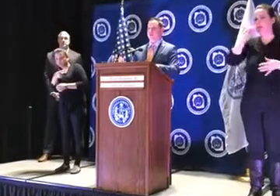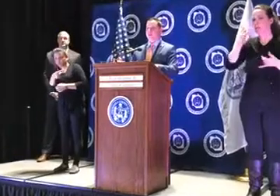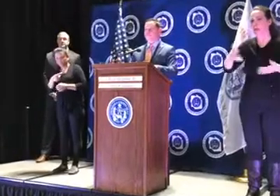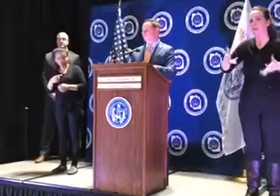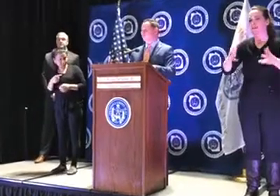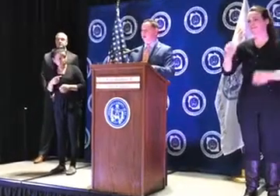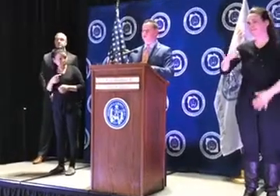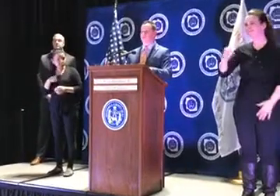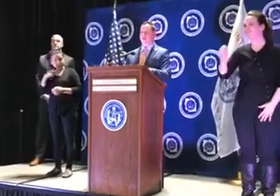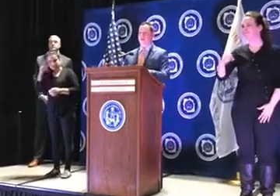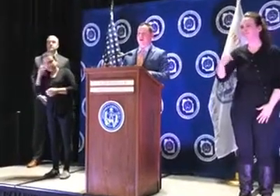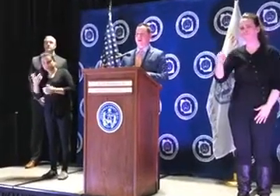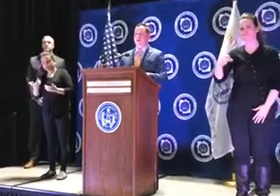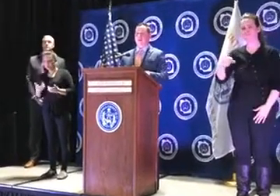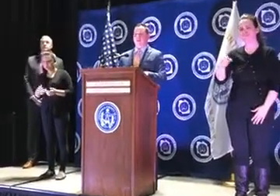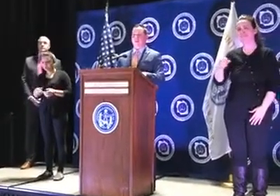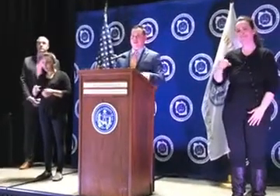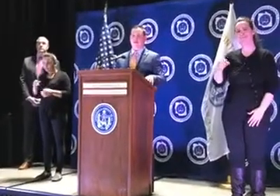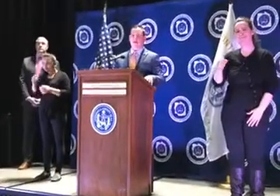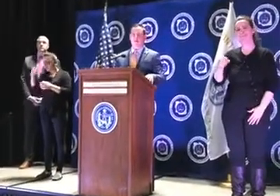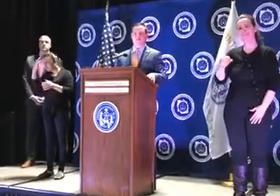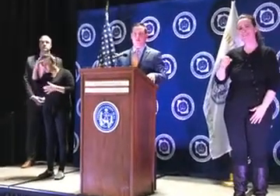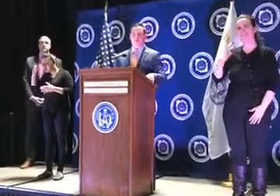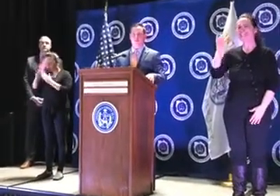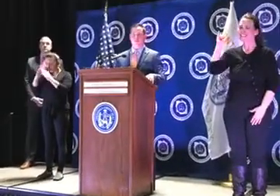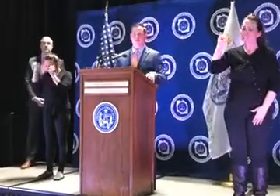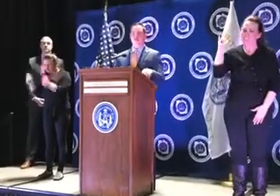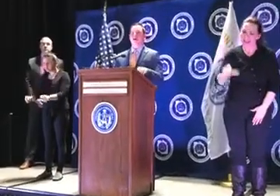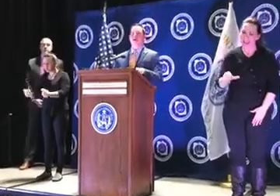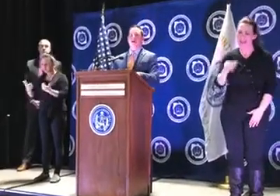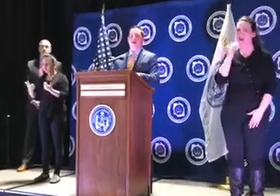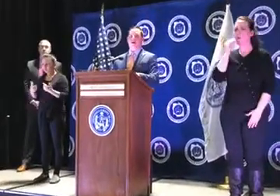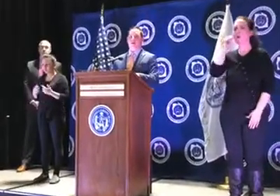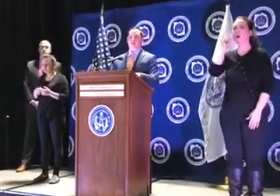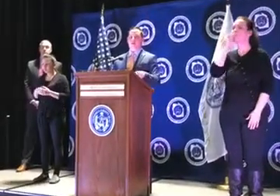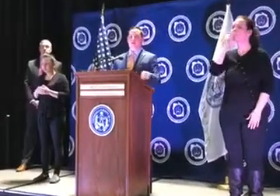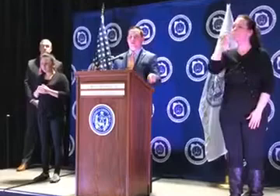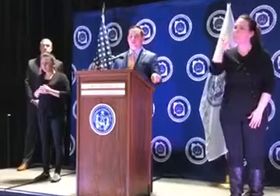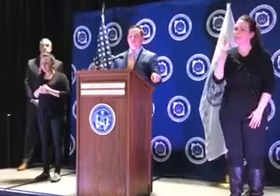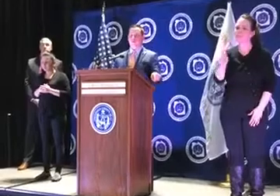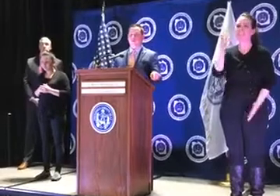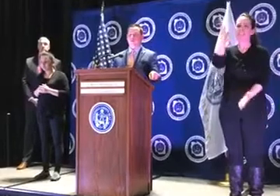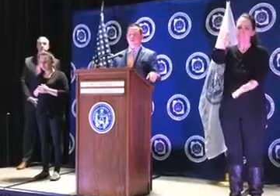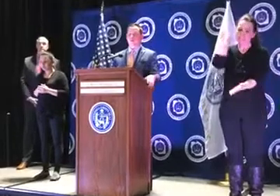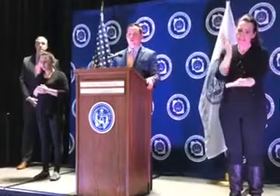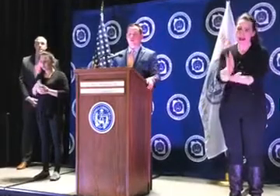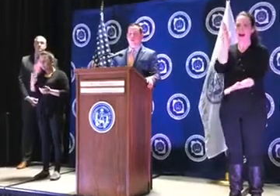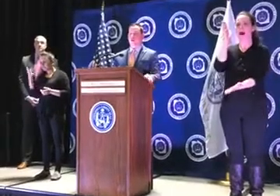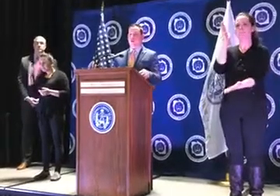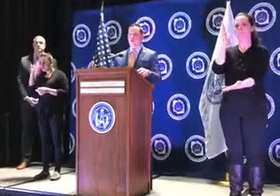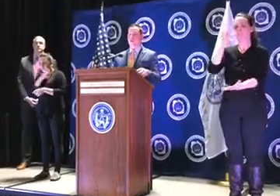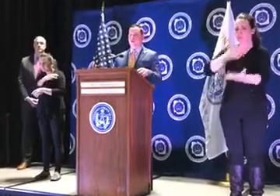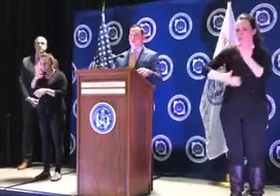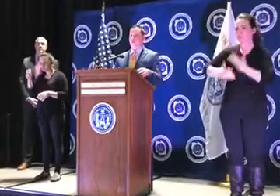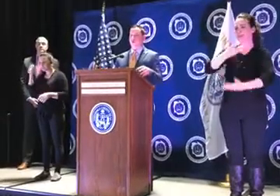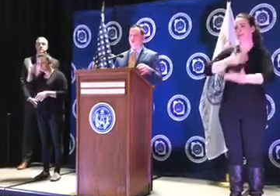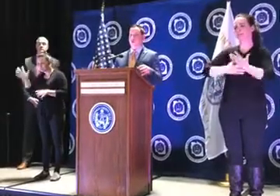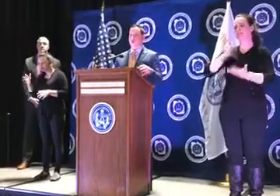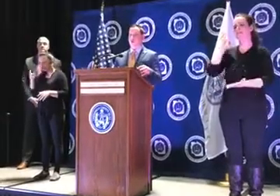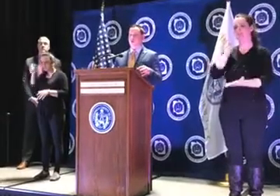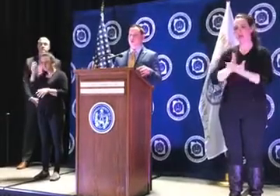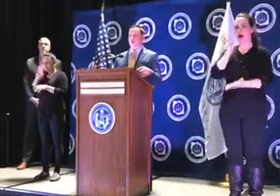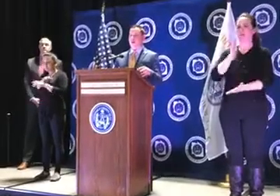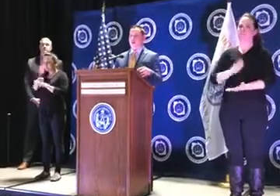these investigations, you'll find people that didn't take that simple advice. And then the second advice is, we know the